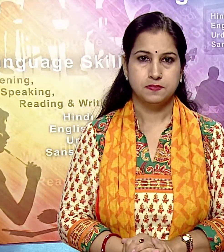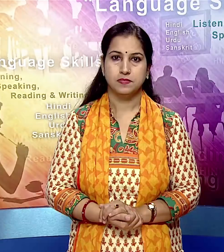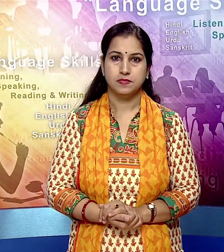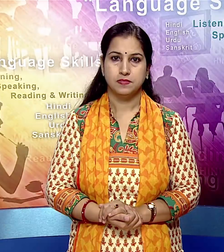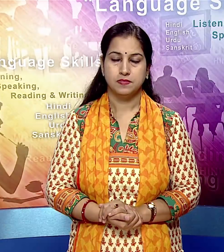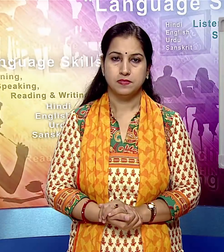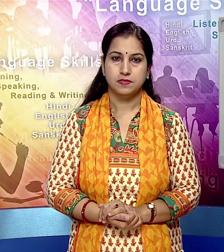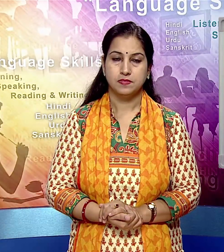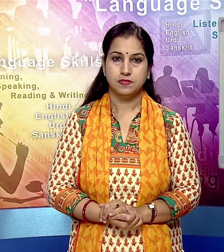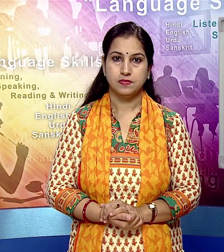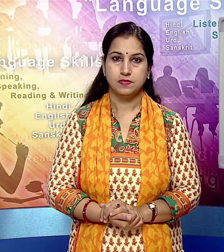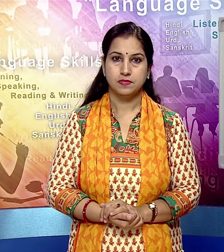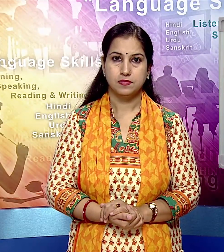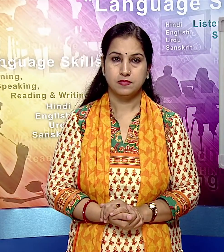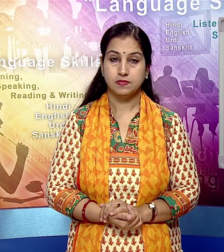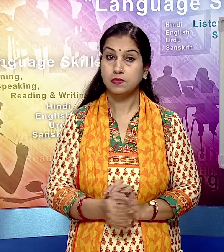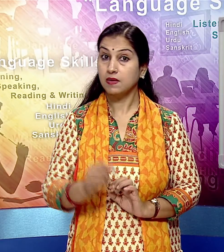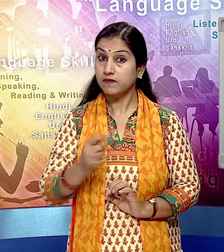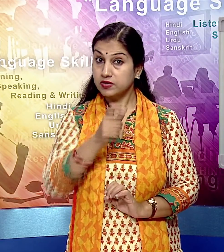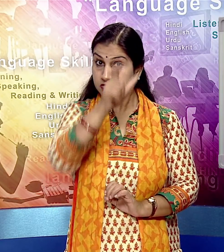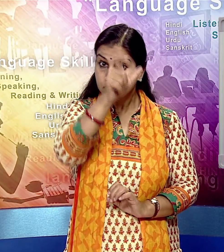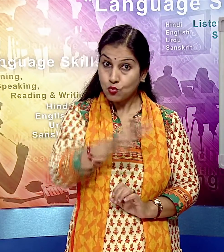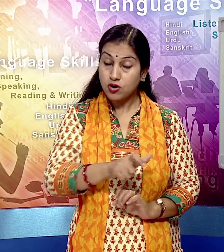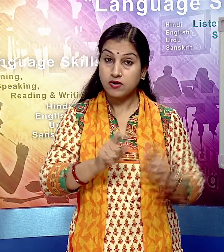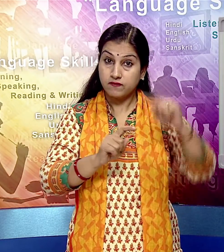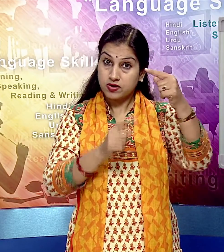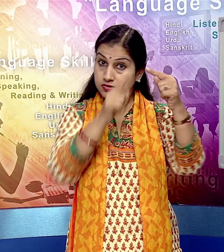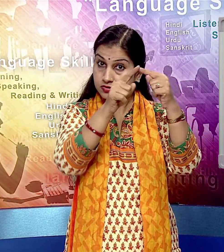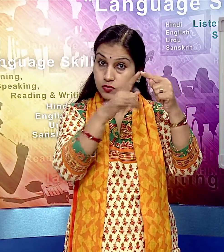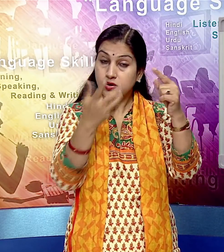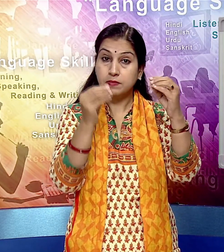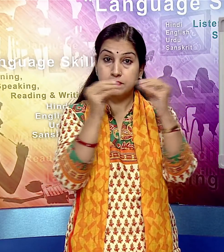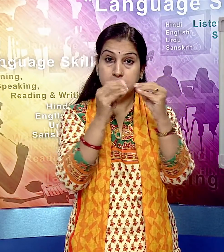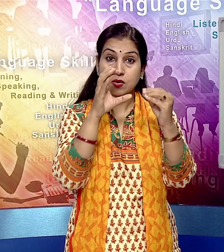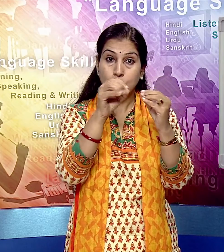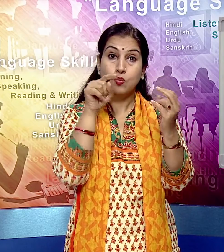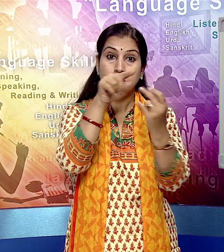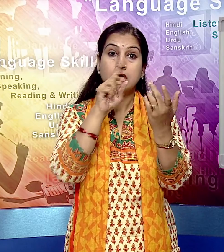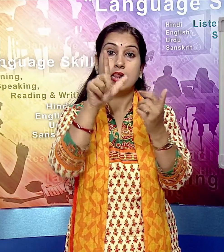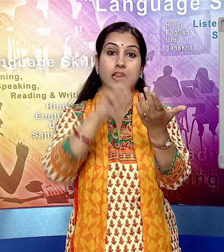The first point of the first column was boiling. Now we will understand